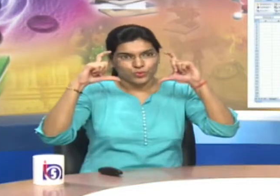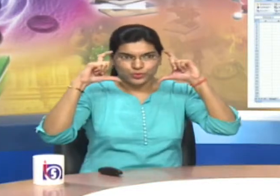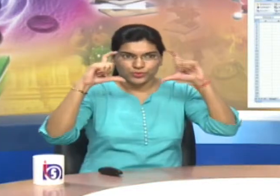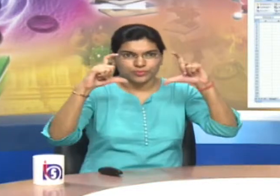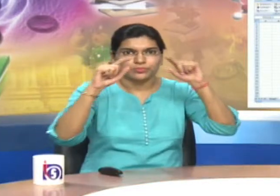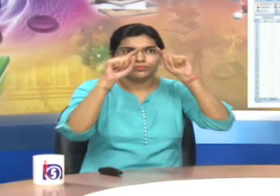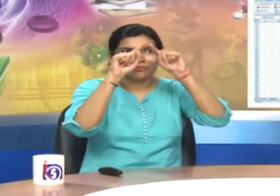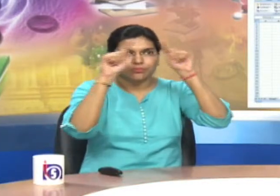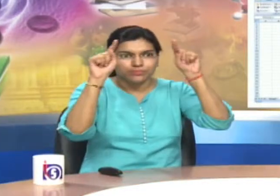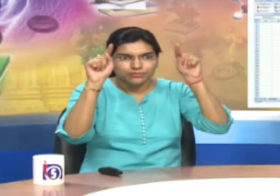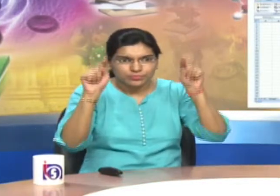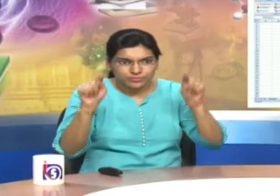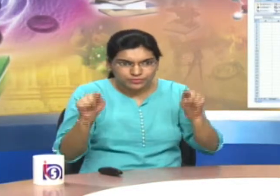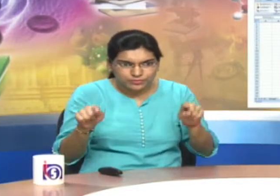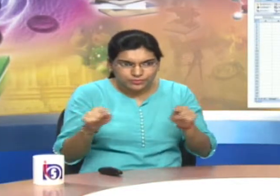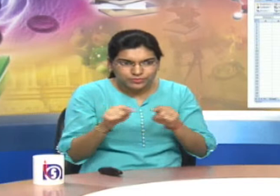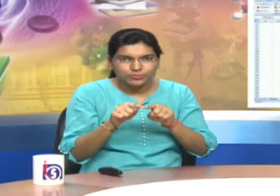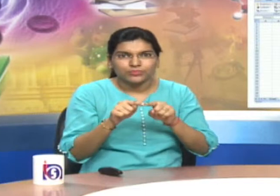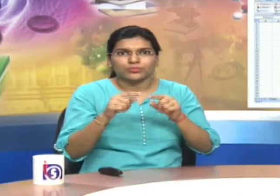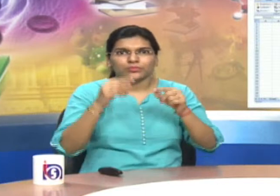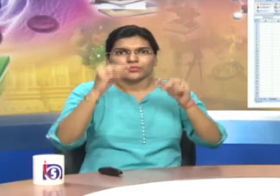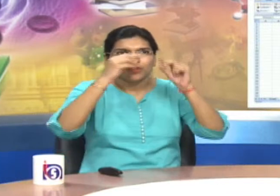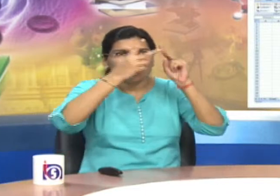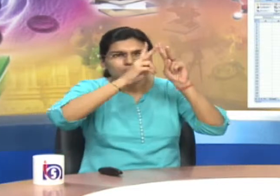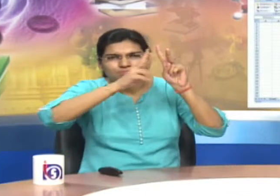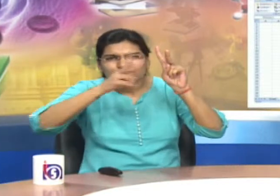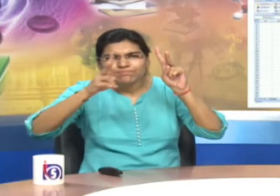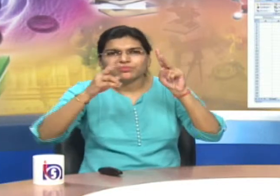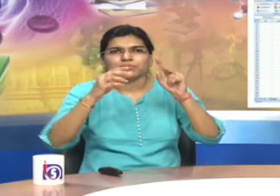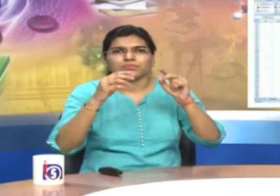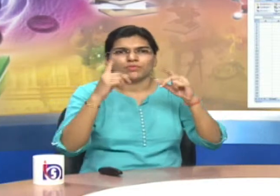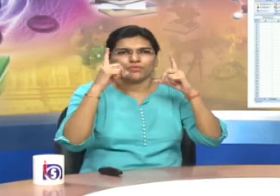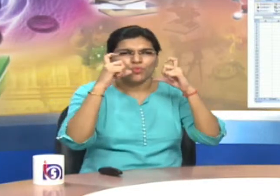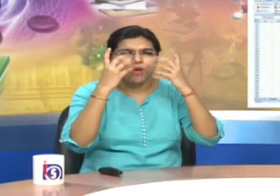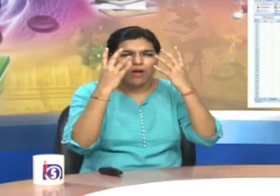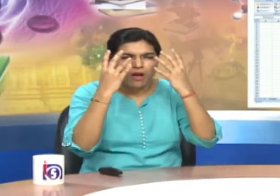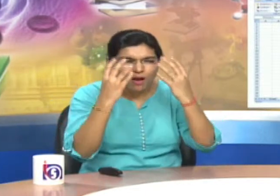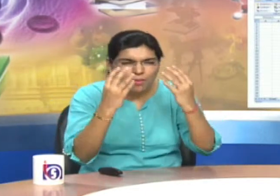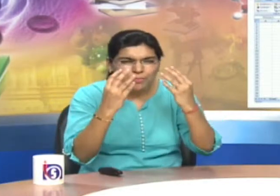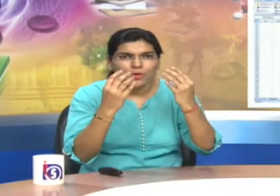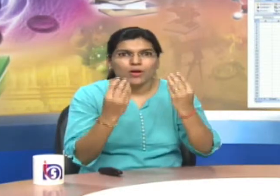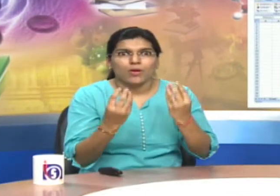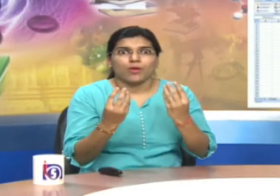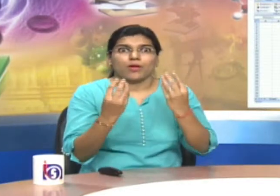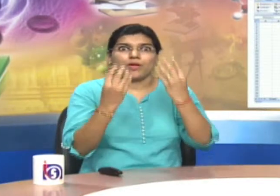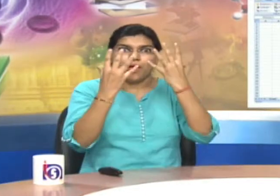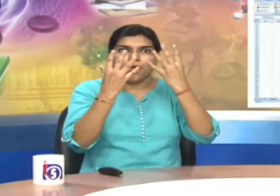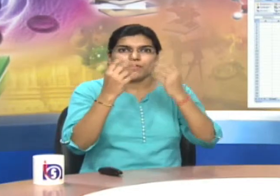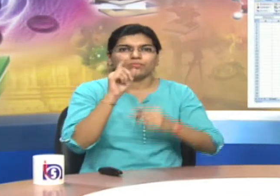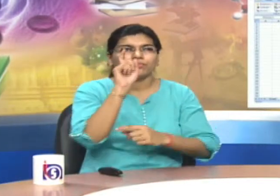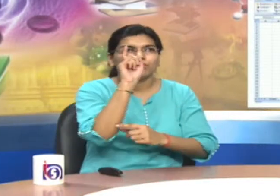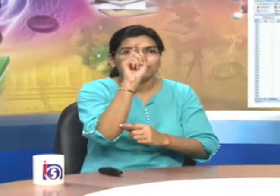I hope you understood that you can make the changes as per your need. You can make the border